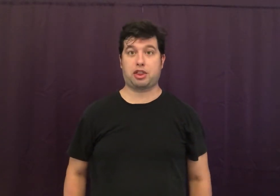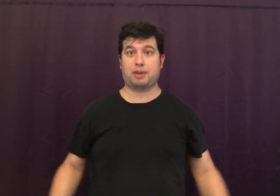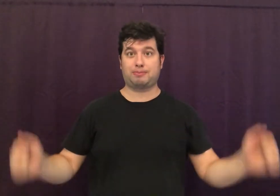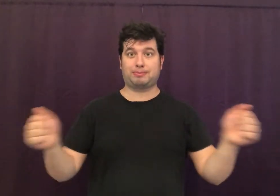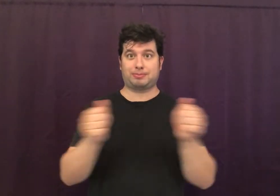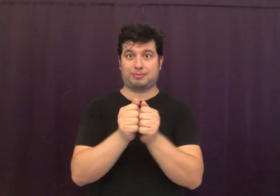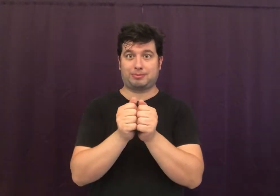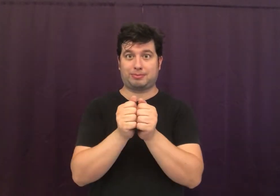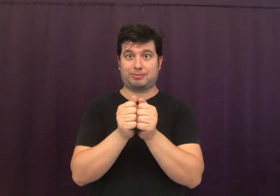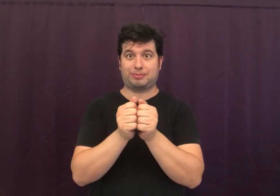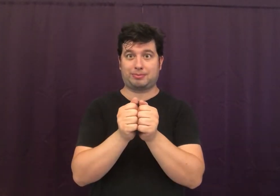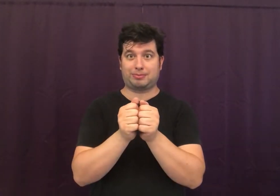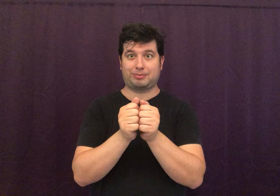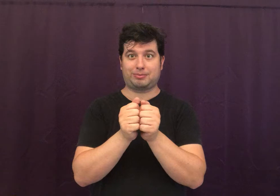with